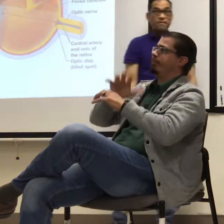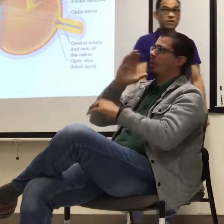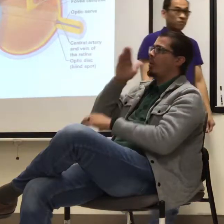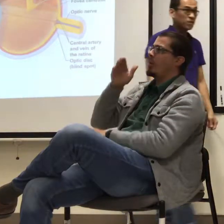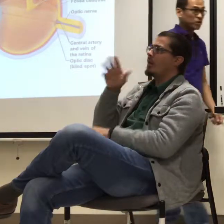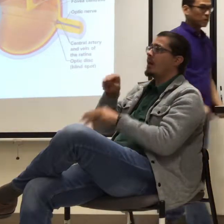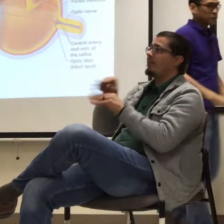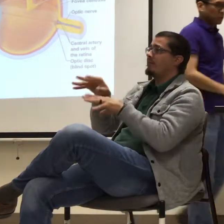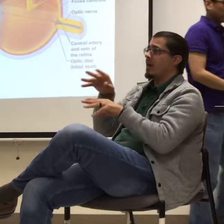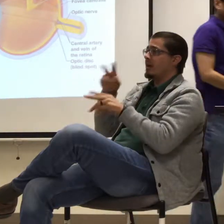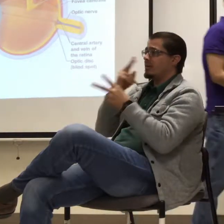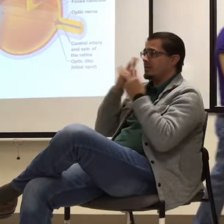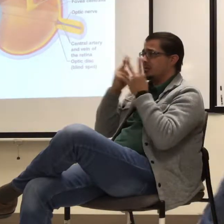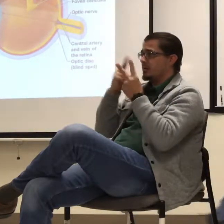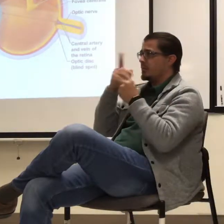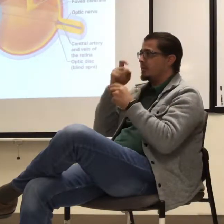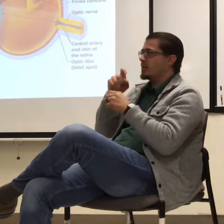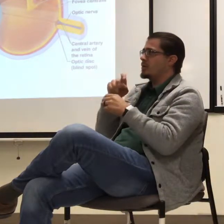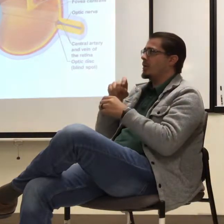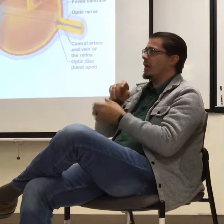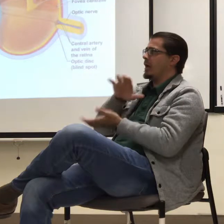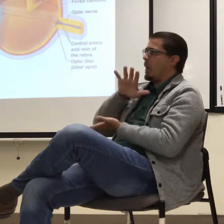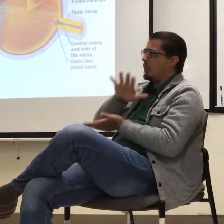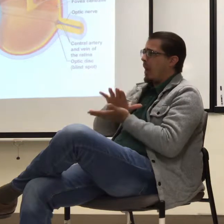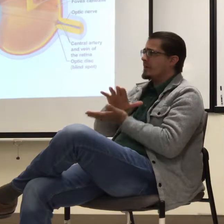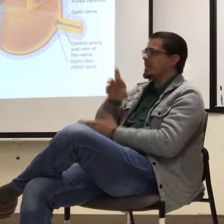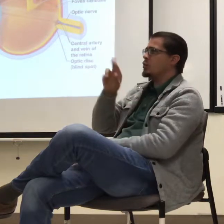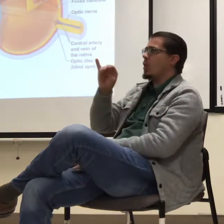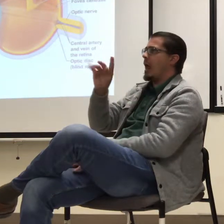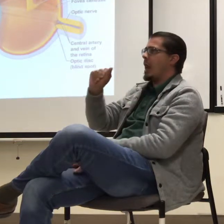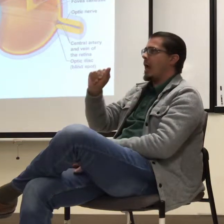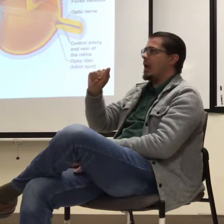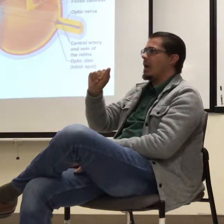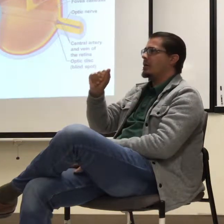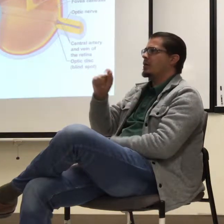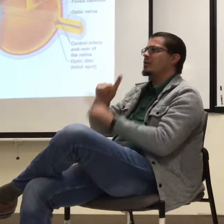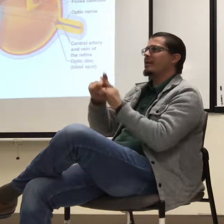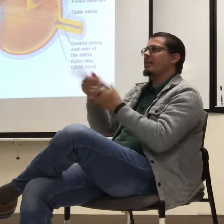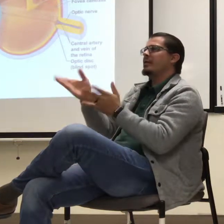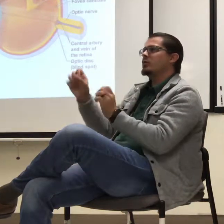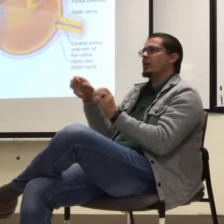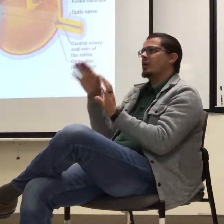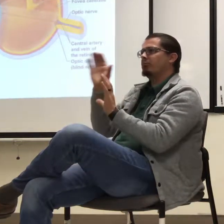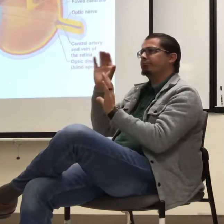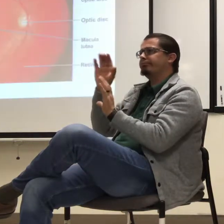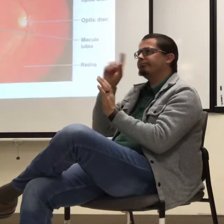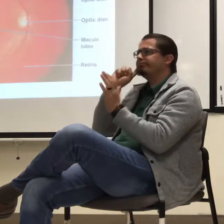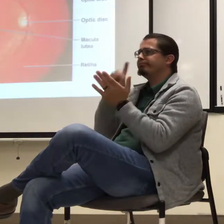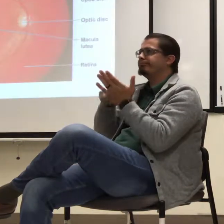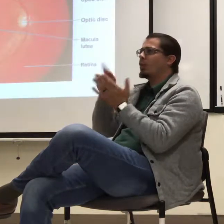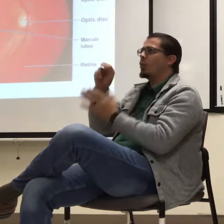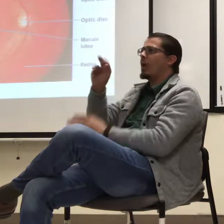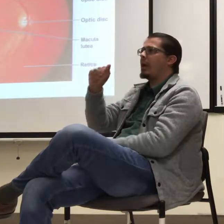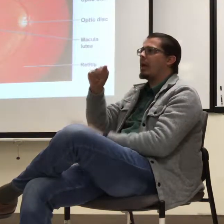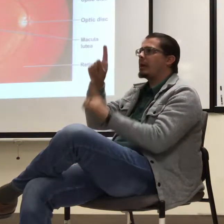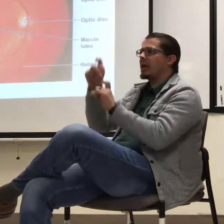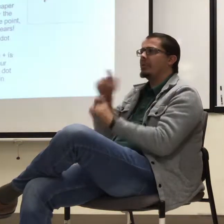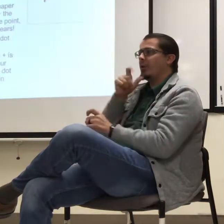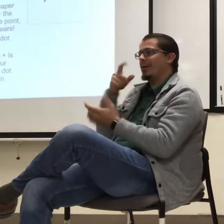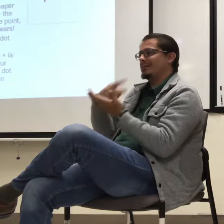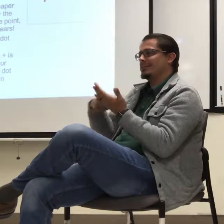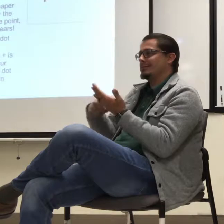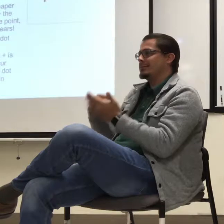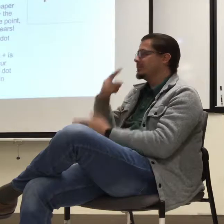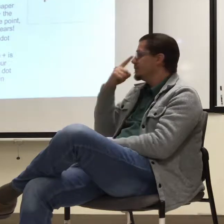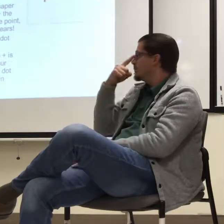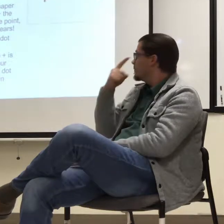It can affect your vision because you're compressing the retina. So there are different things that you can look for in a retinal exam. I don't want to get into it.